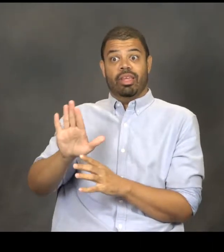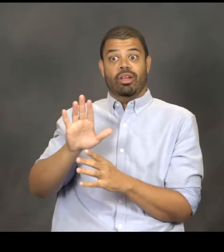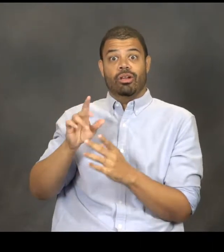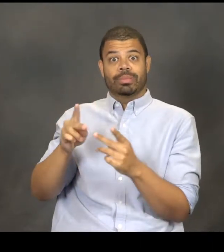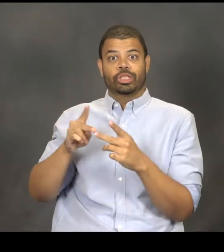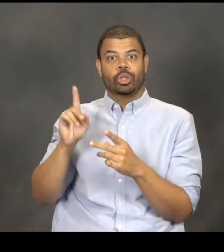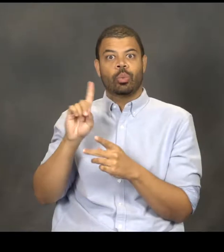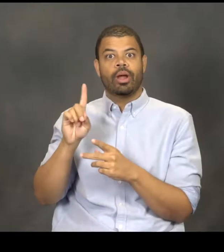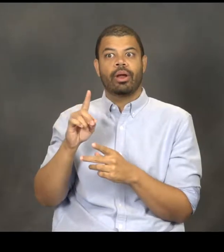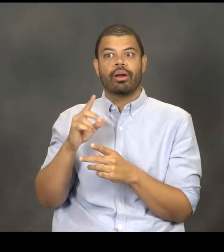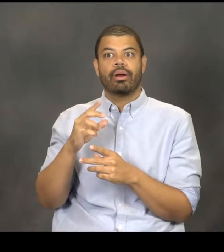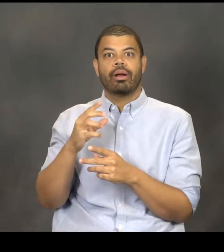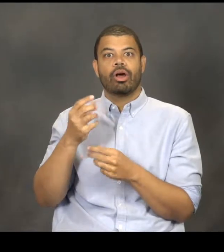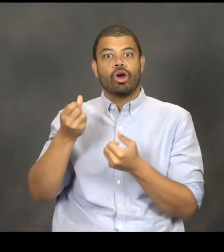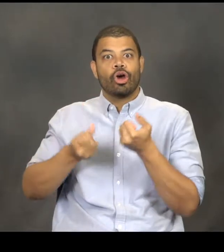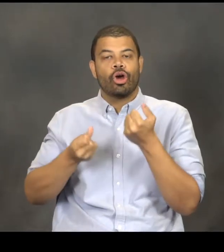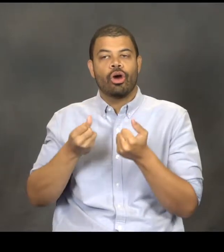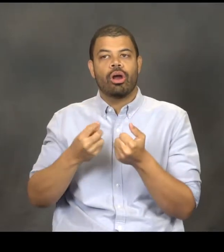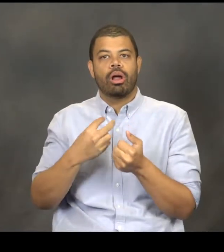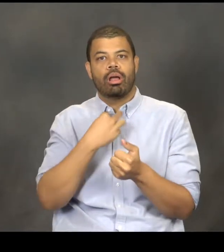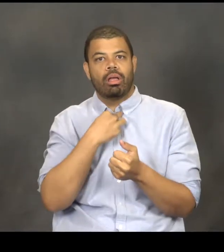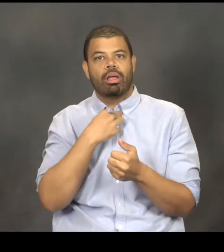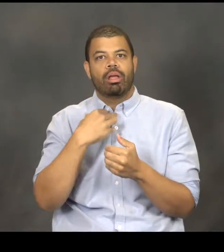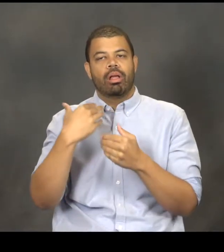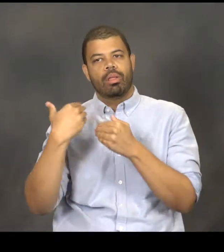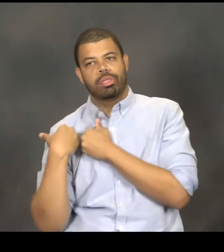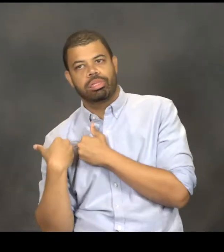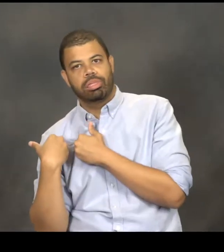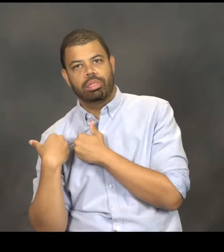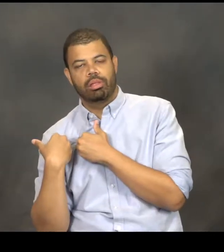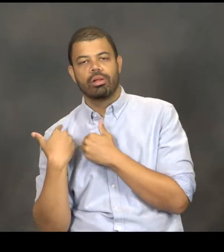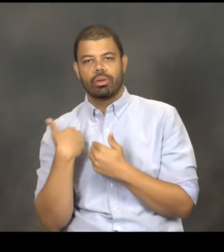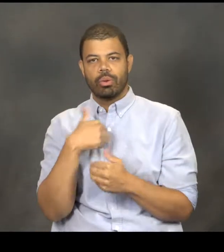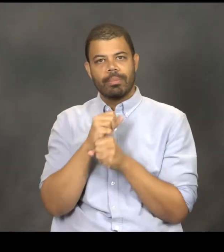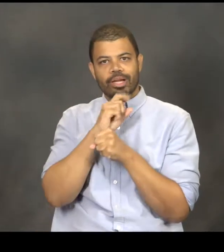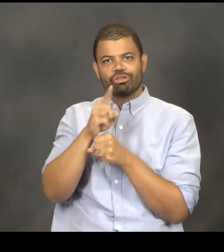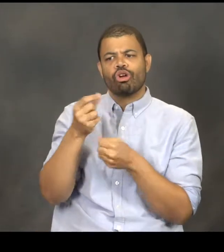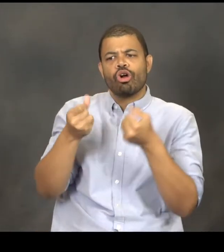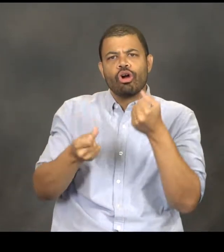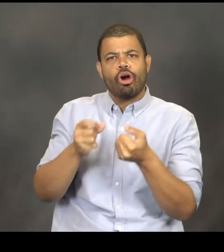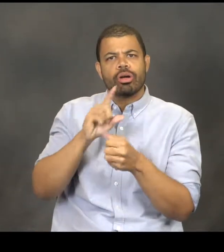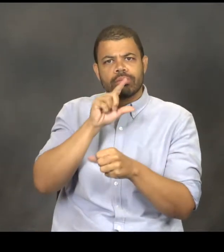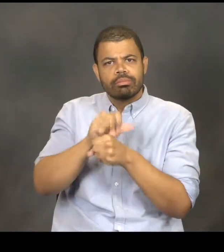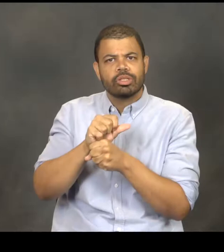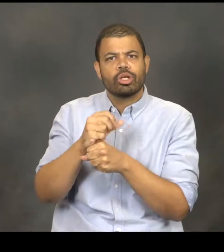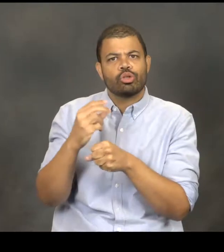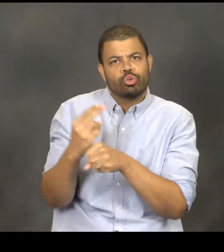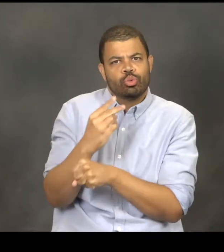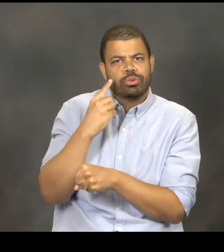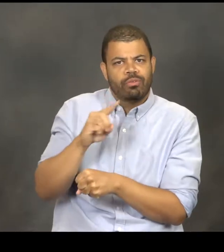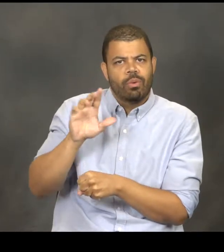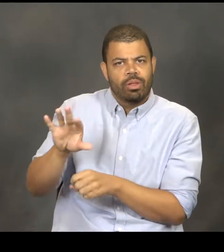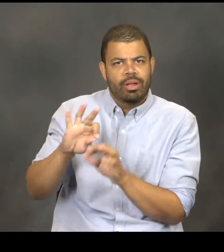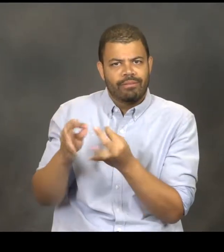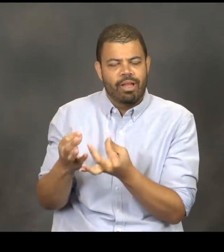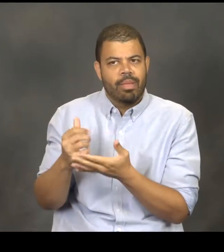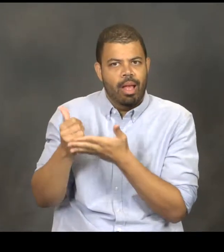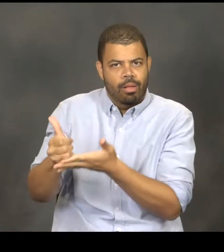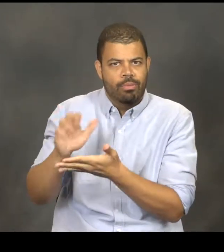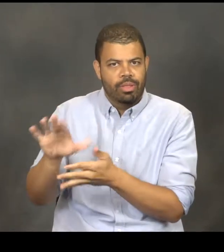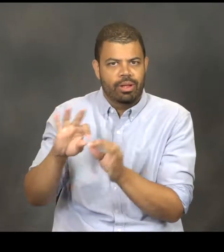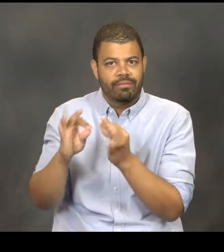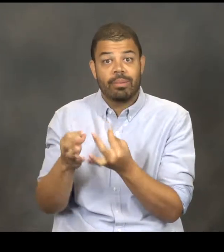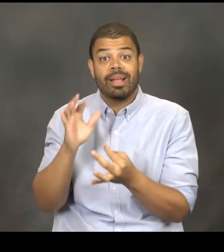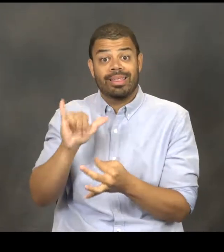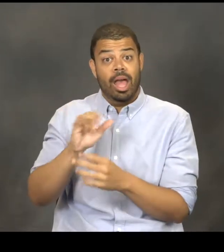car is now somehow a financial burden rather than an asset for their families. So it's a long-term engagement program. The life of the loan